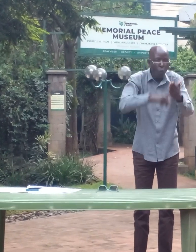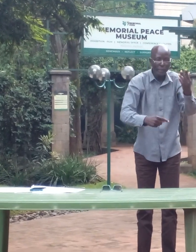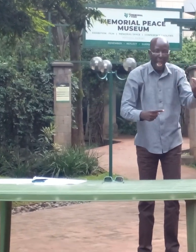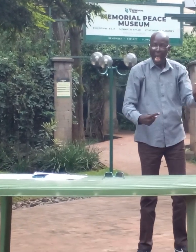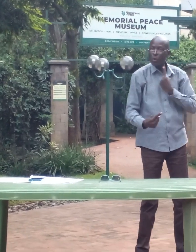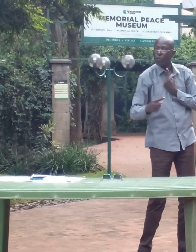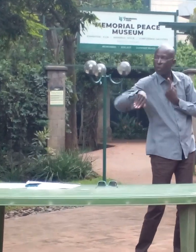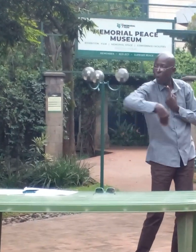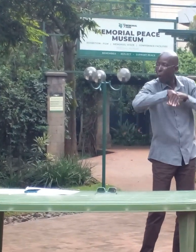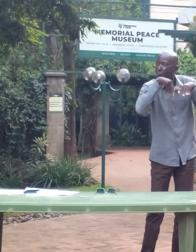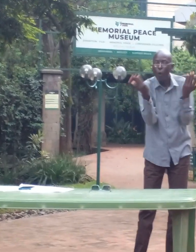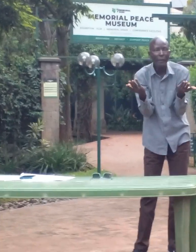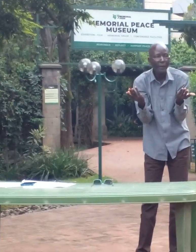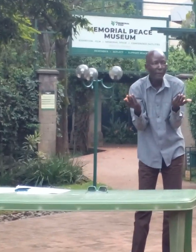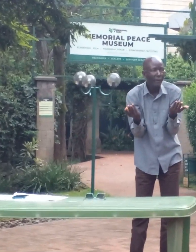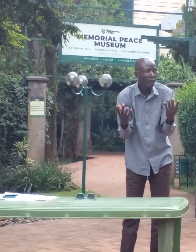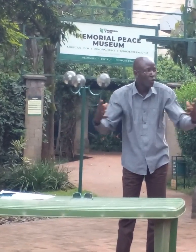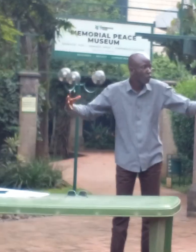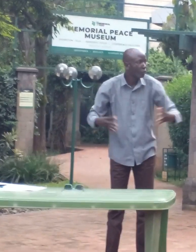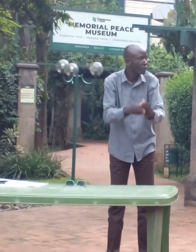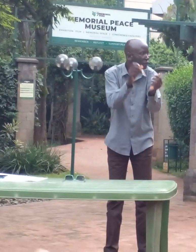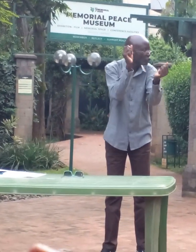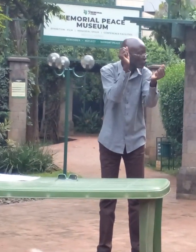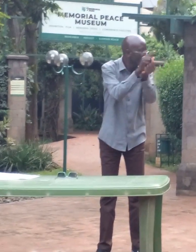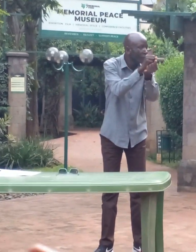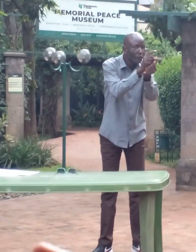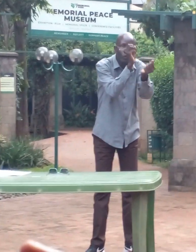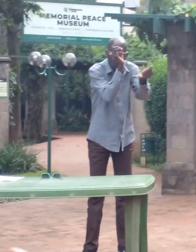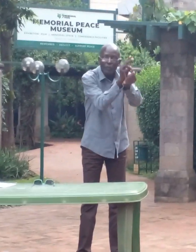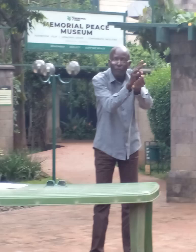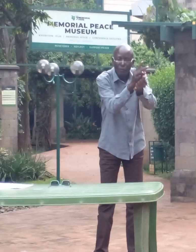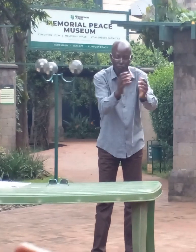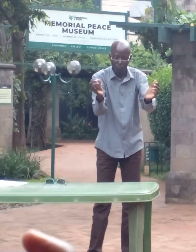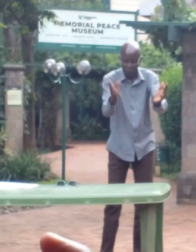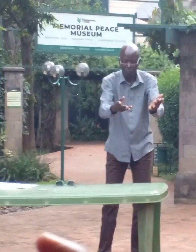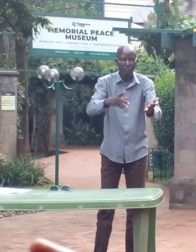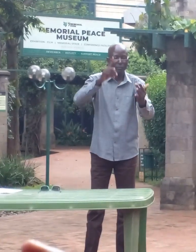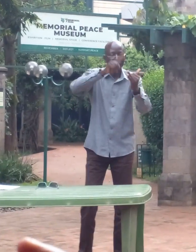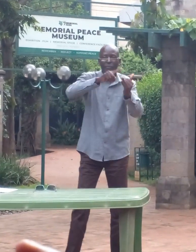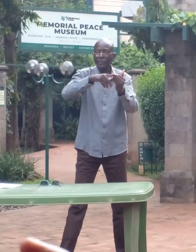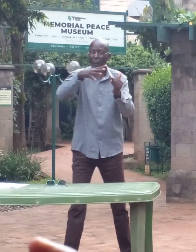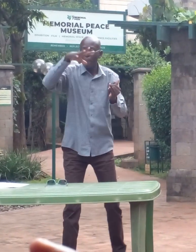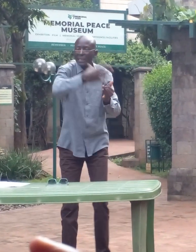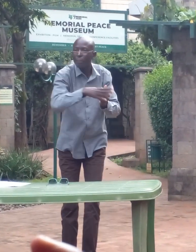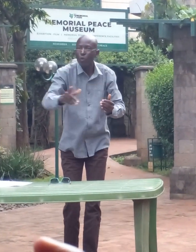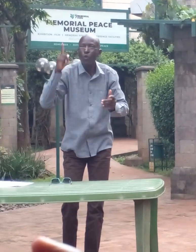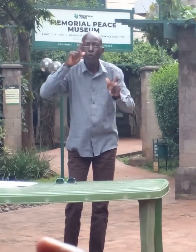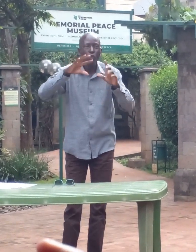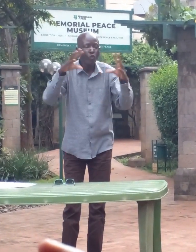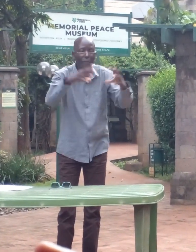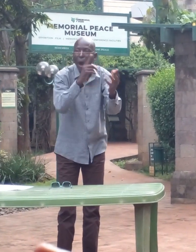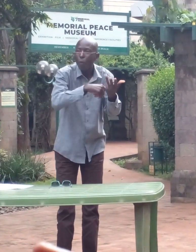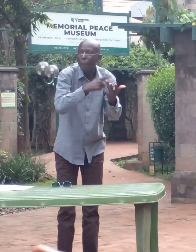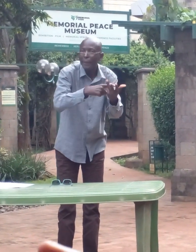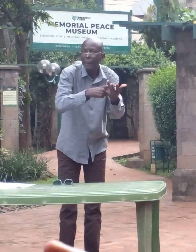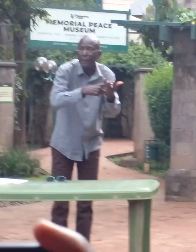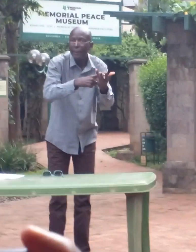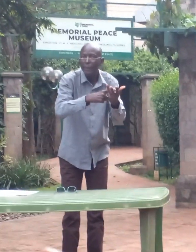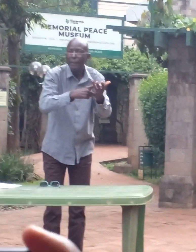football. Football you cannot play alone, right? You play on a team of 12 or 11. Basketball, it's